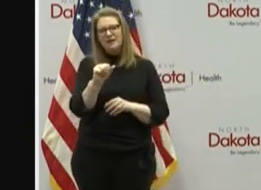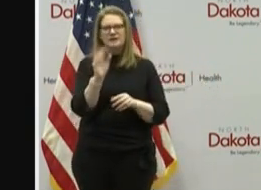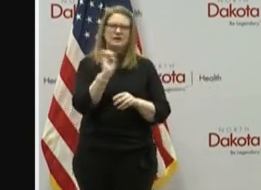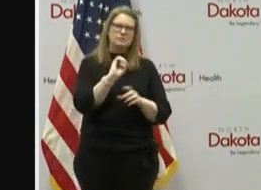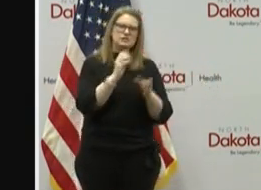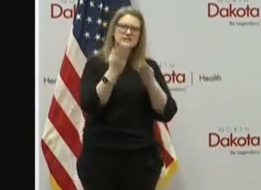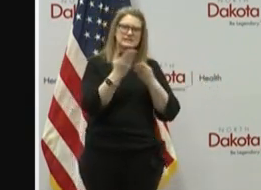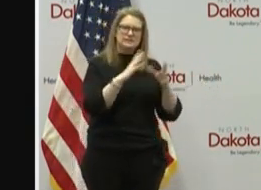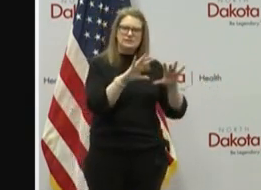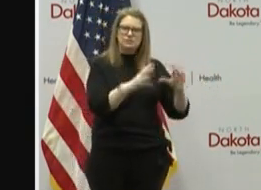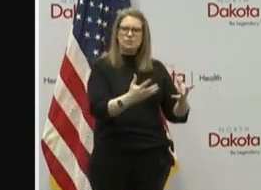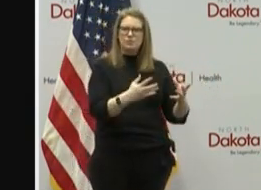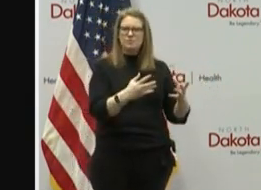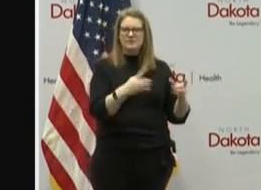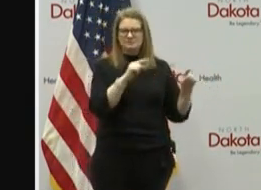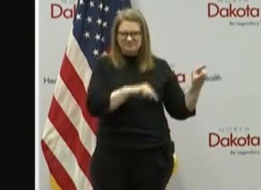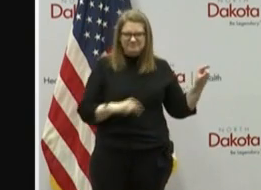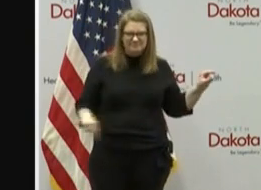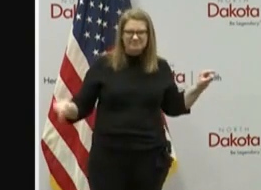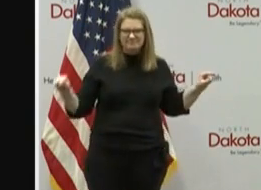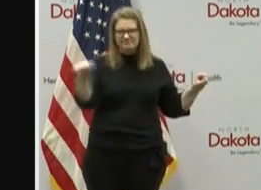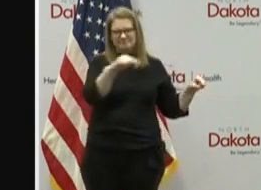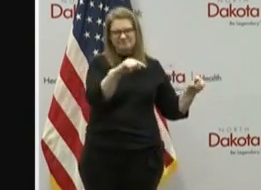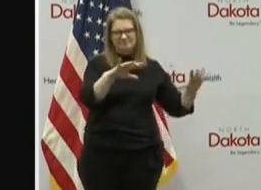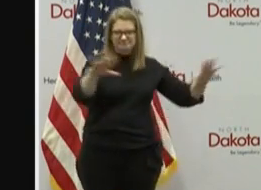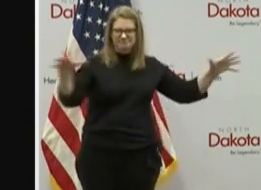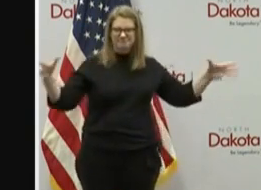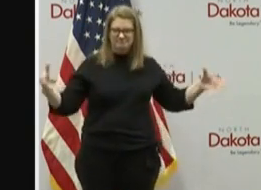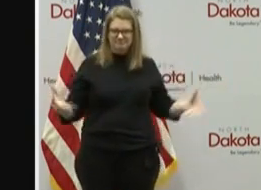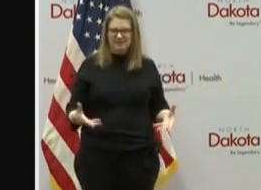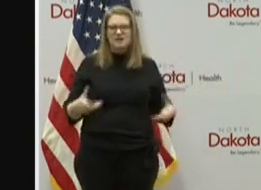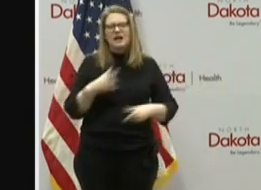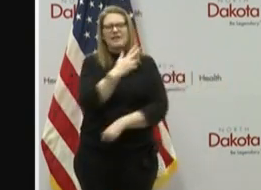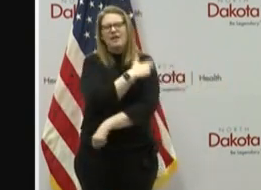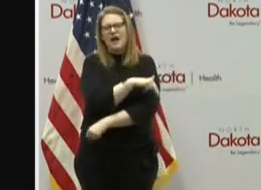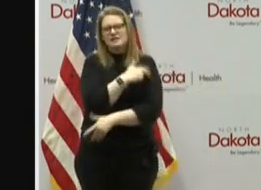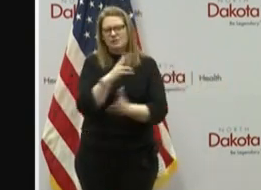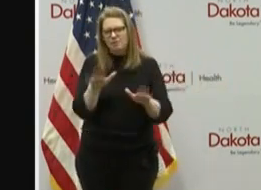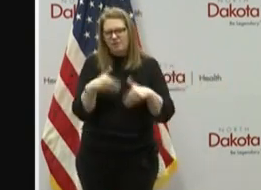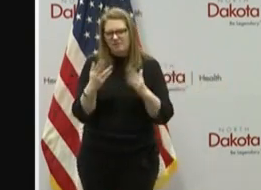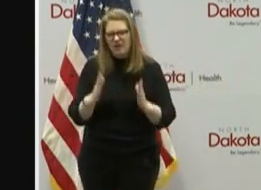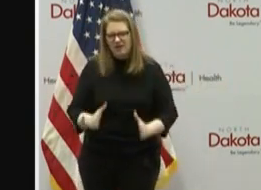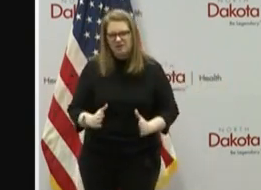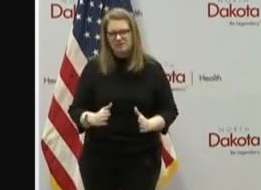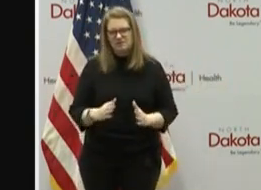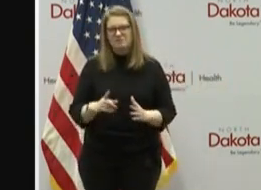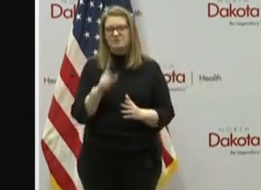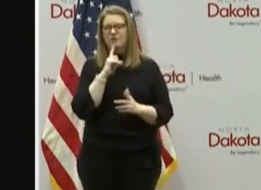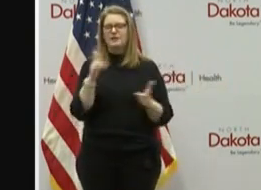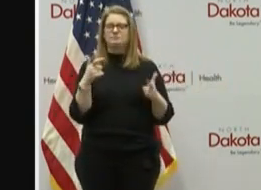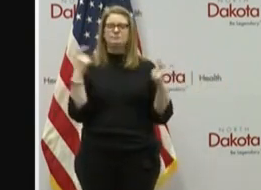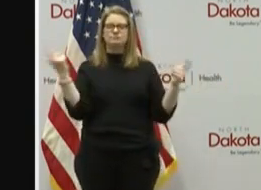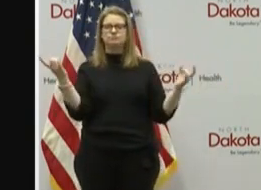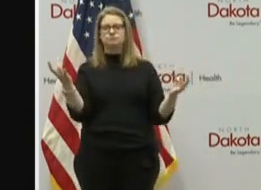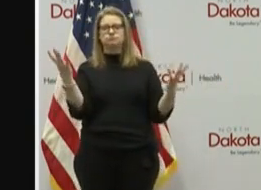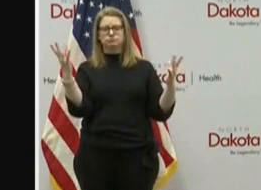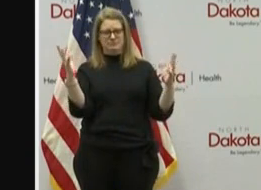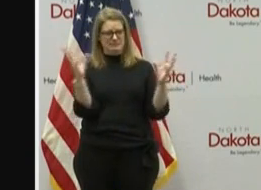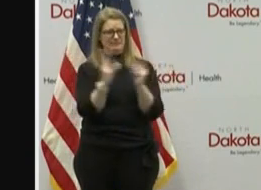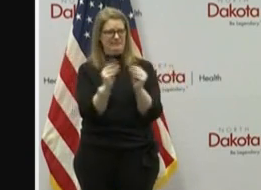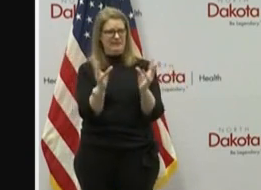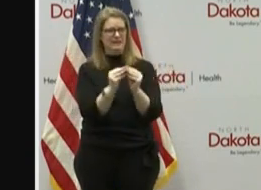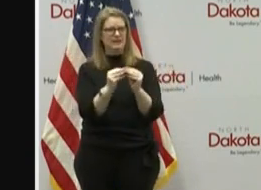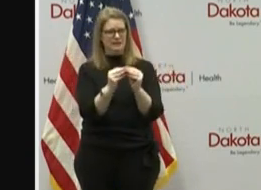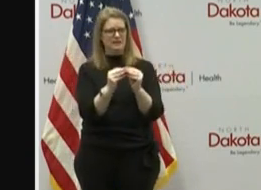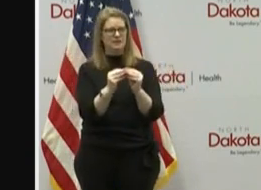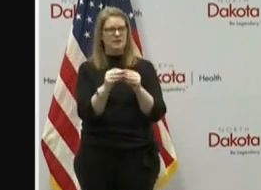group. Also with all the major hospital providers in the markets that we're looking at initially, in those 2 initial markets that we look